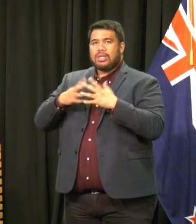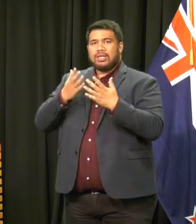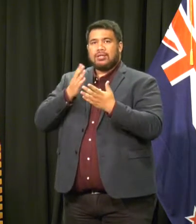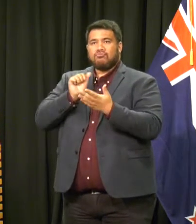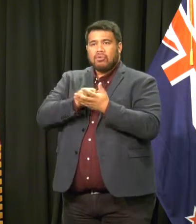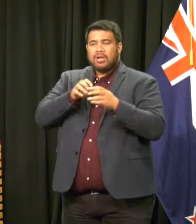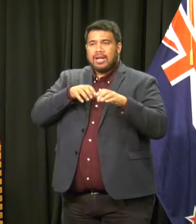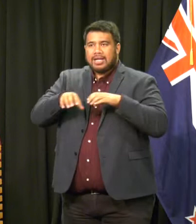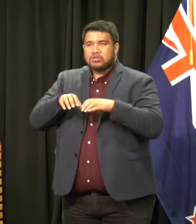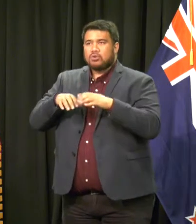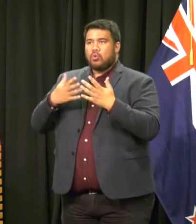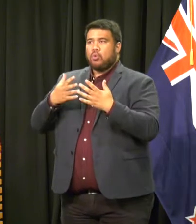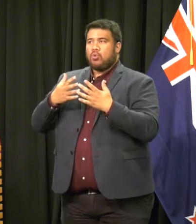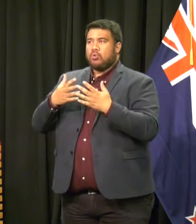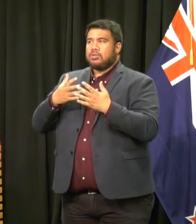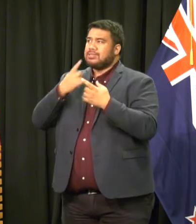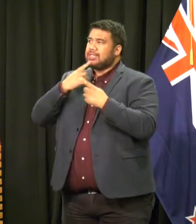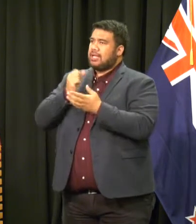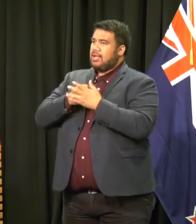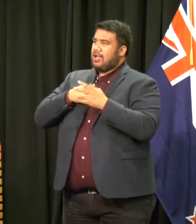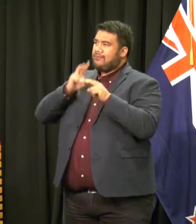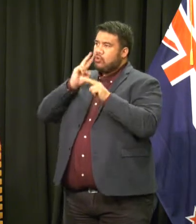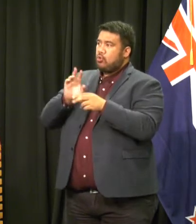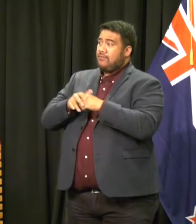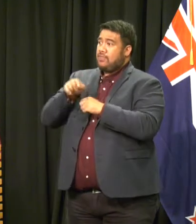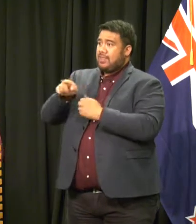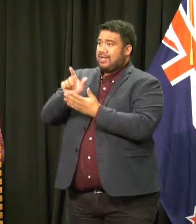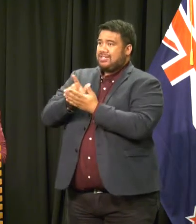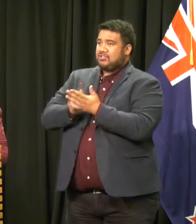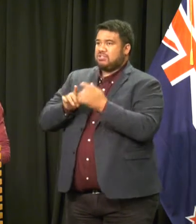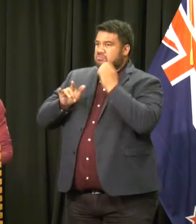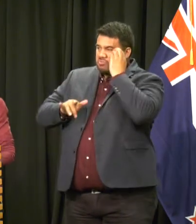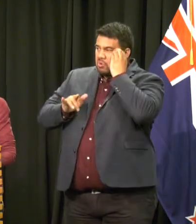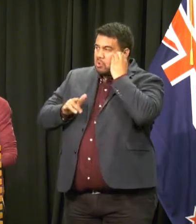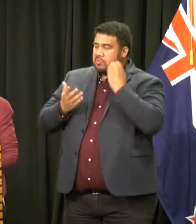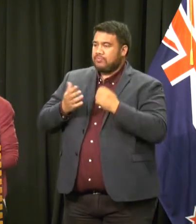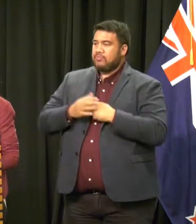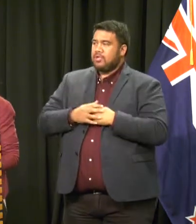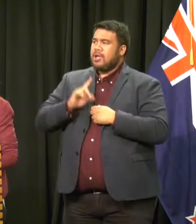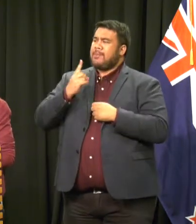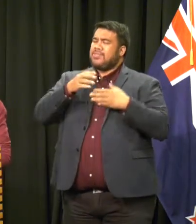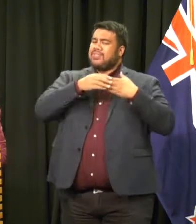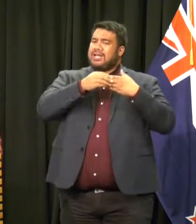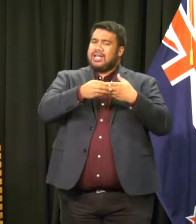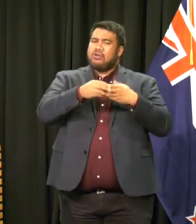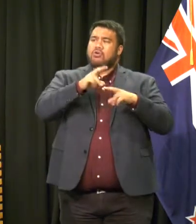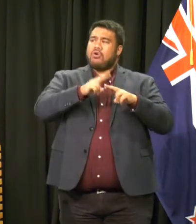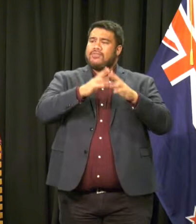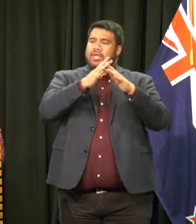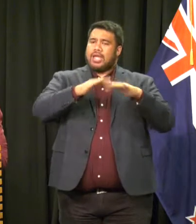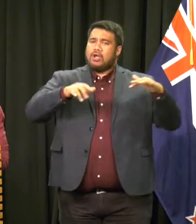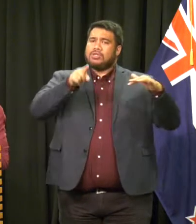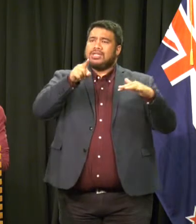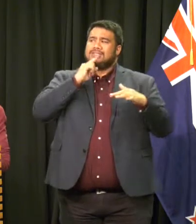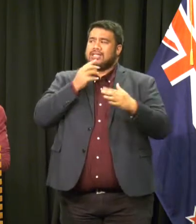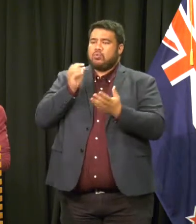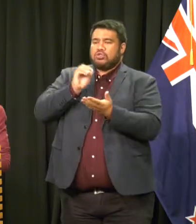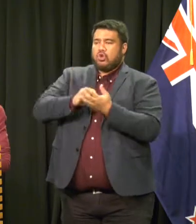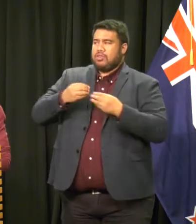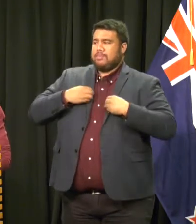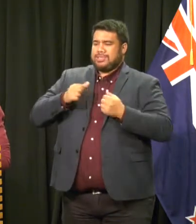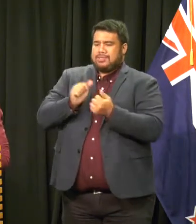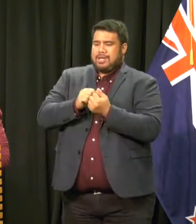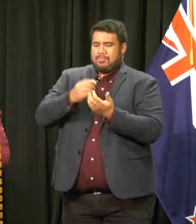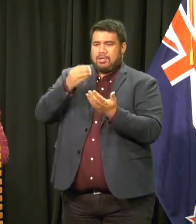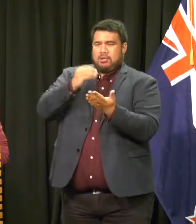position on an issue and have needed this legislation in order to do so. The Leader of the House did put it on the business paper that would suggest that it was